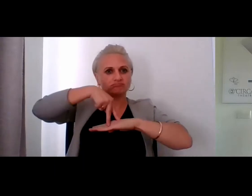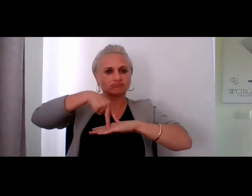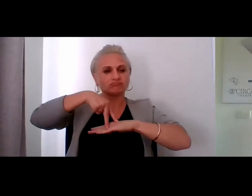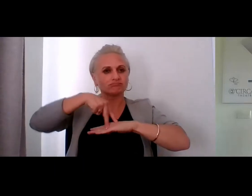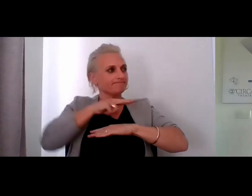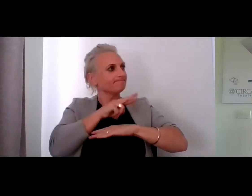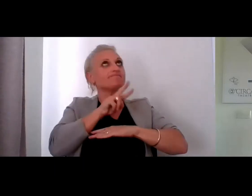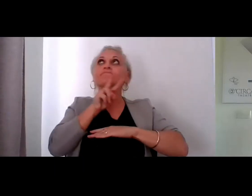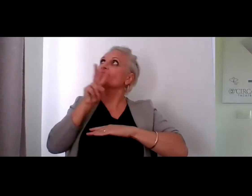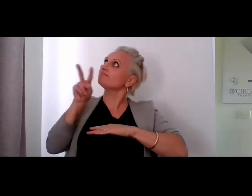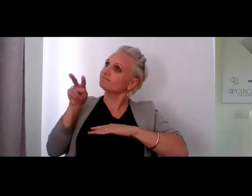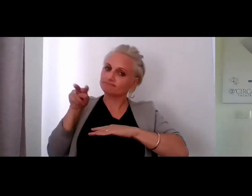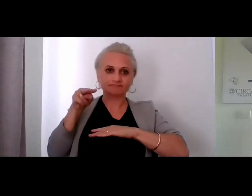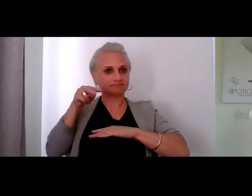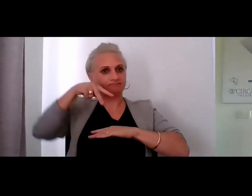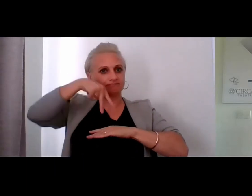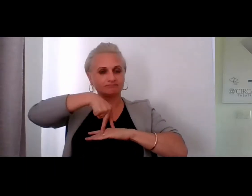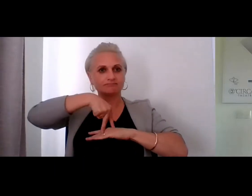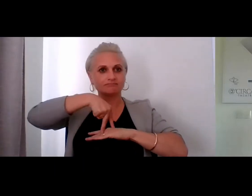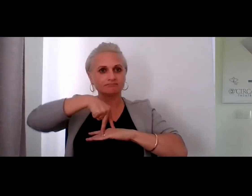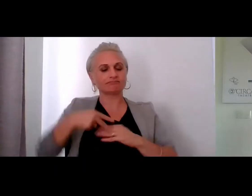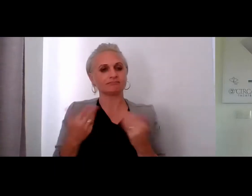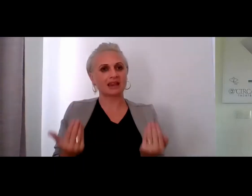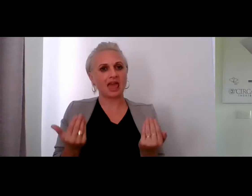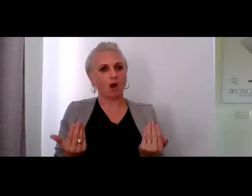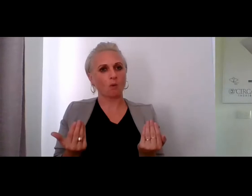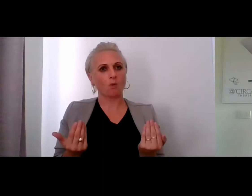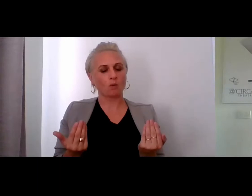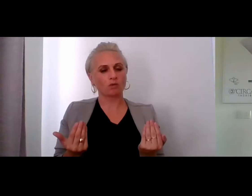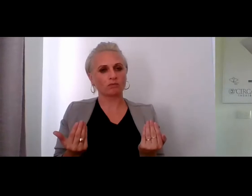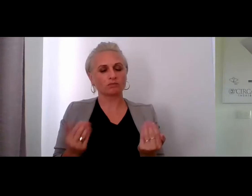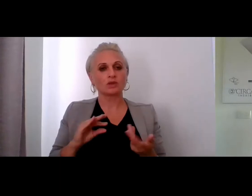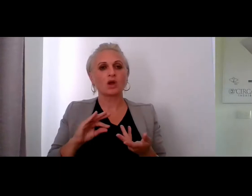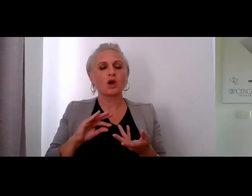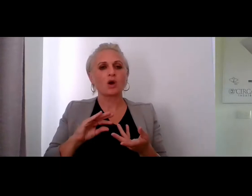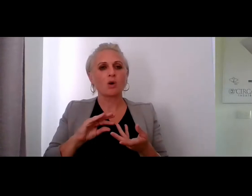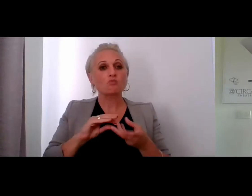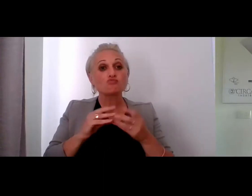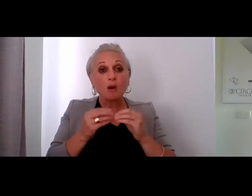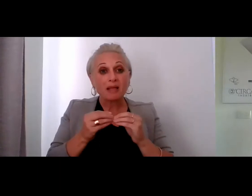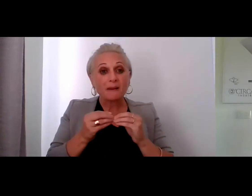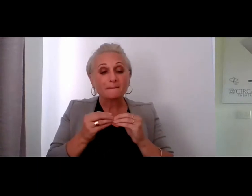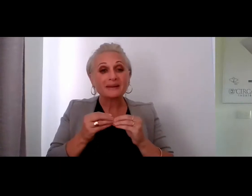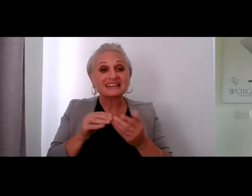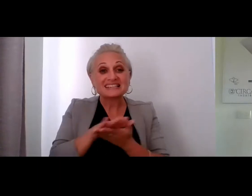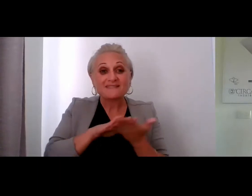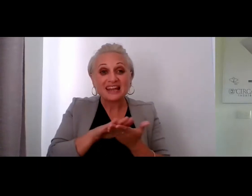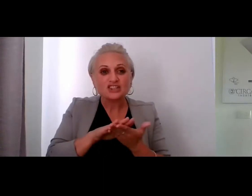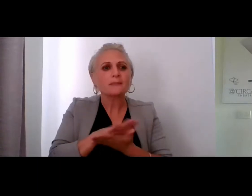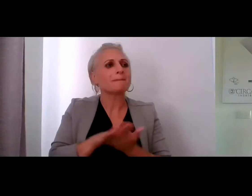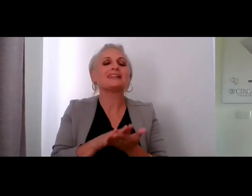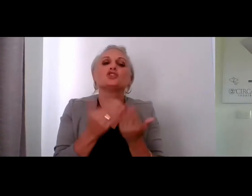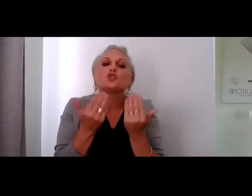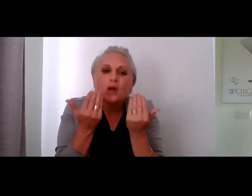The problem definition, or the initial issues analysis, is your current situation and the things you want